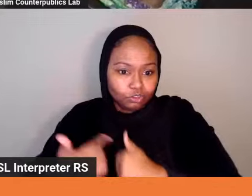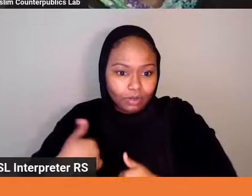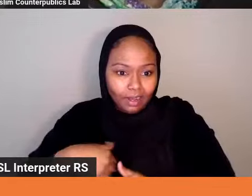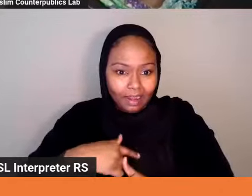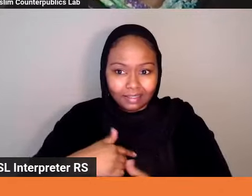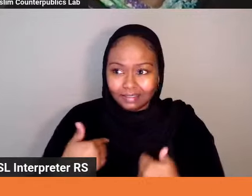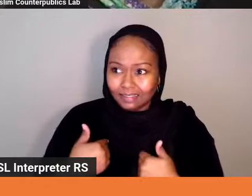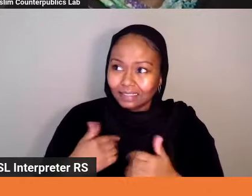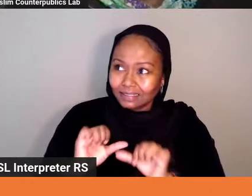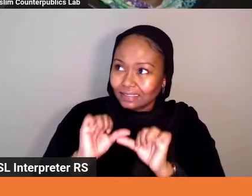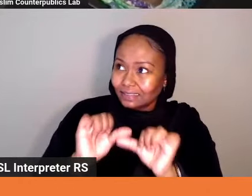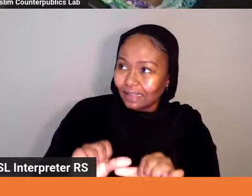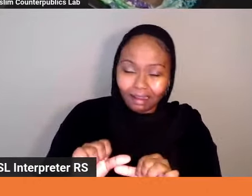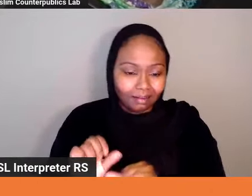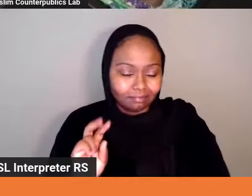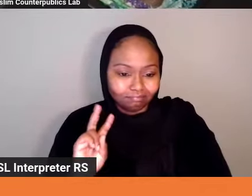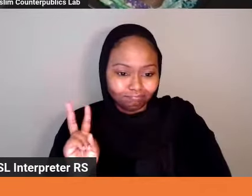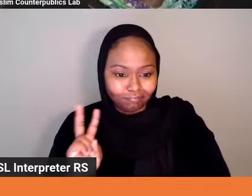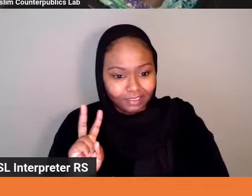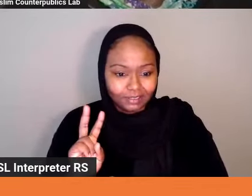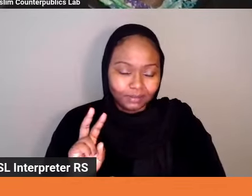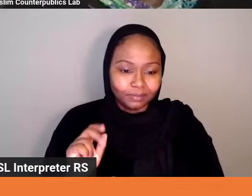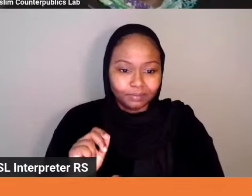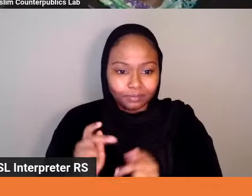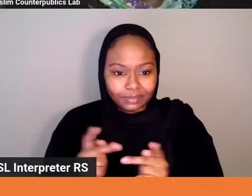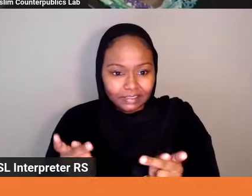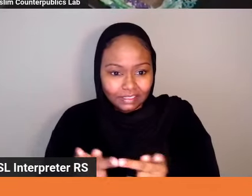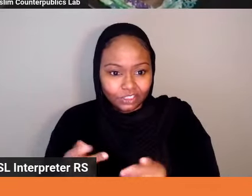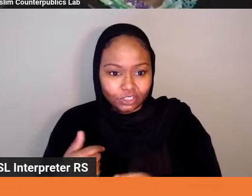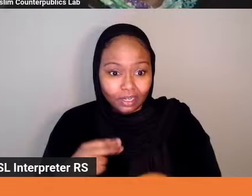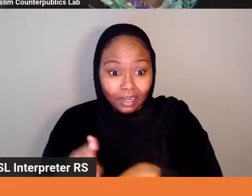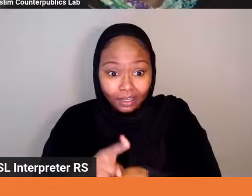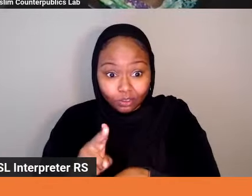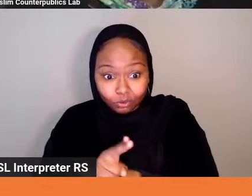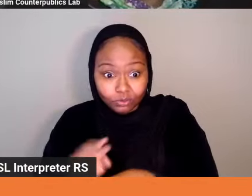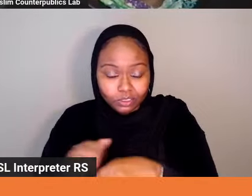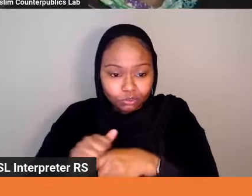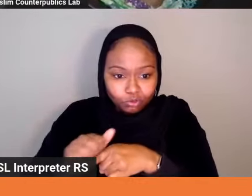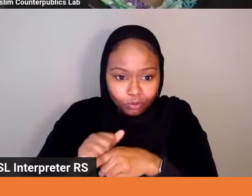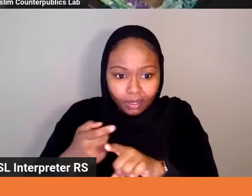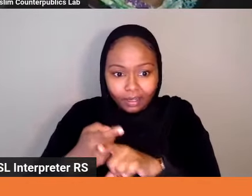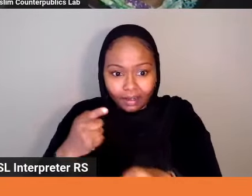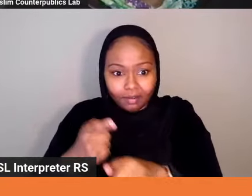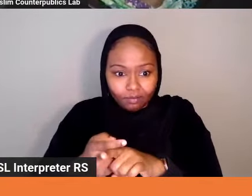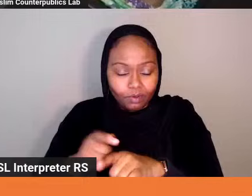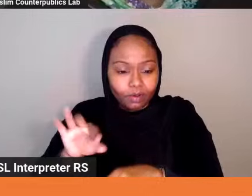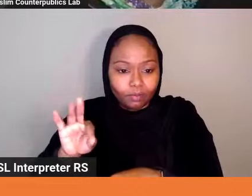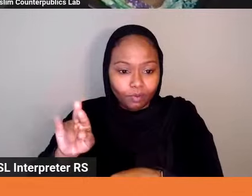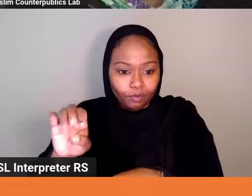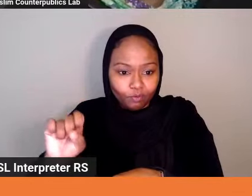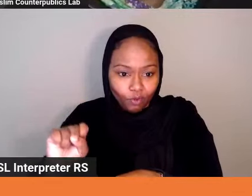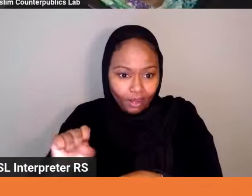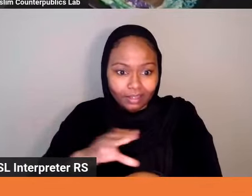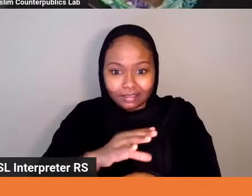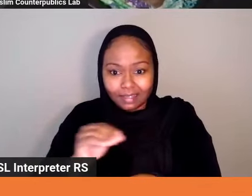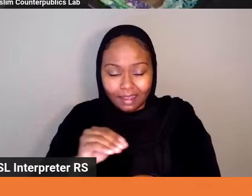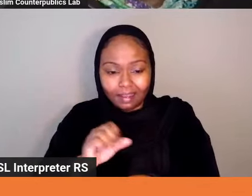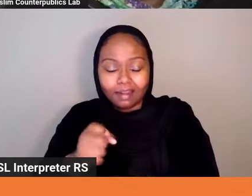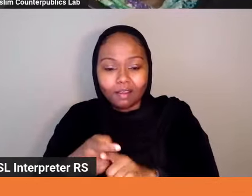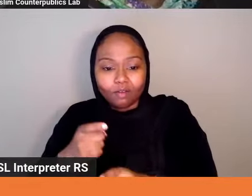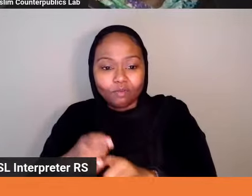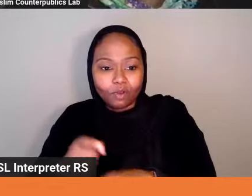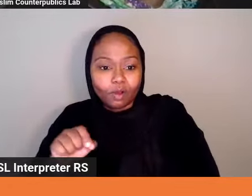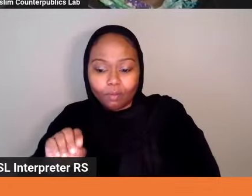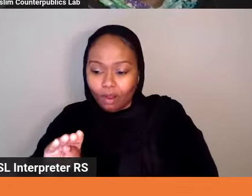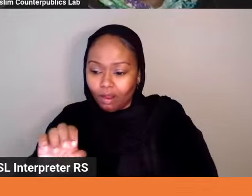torture, in particular, by receiving tutelage and training from France per its brutal occupation of Algeria and the